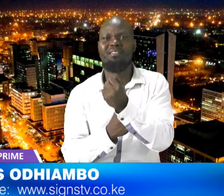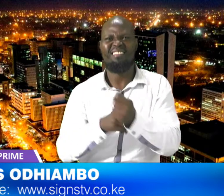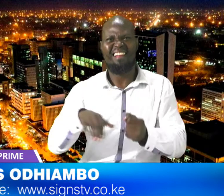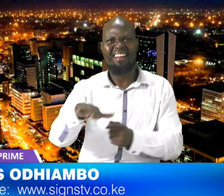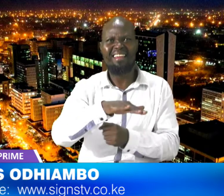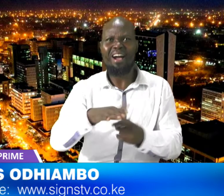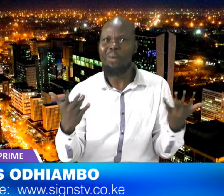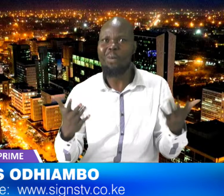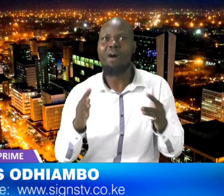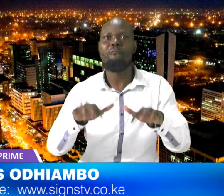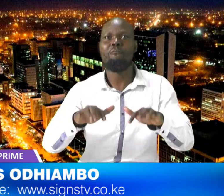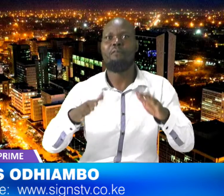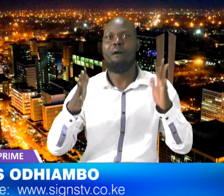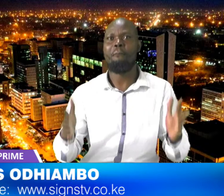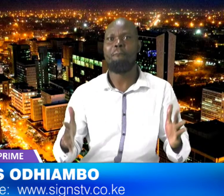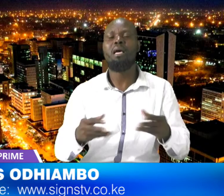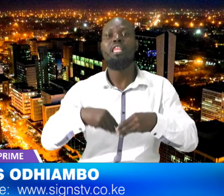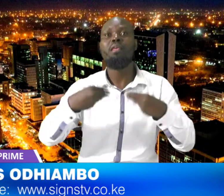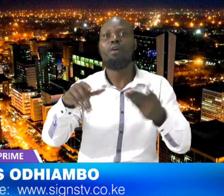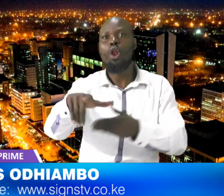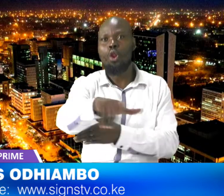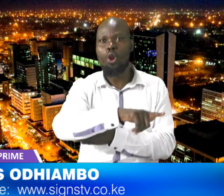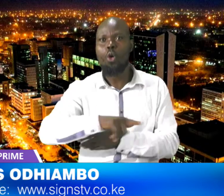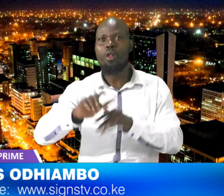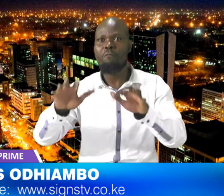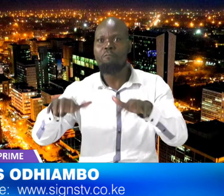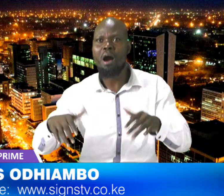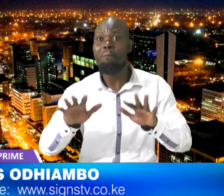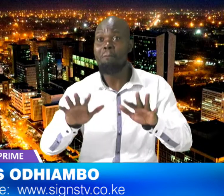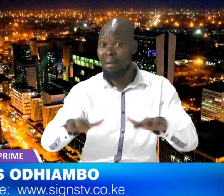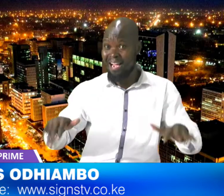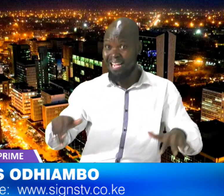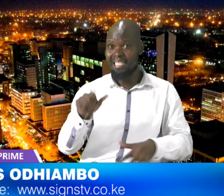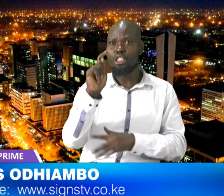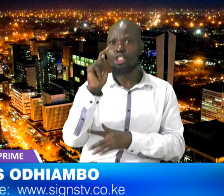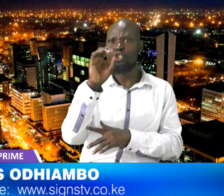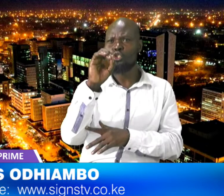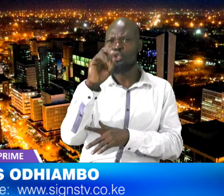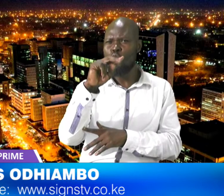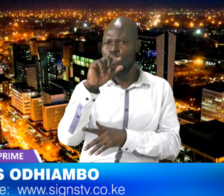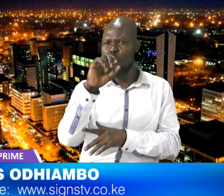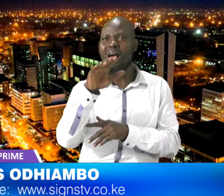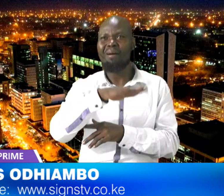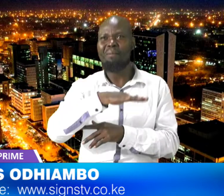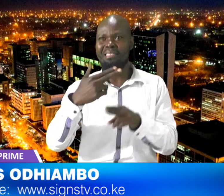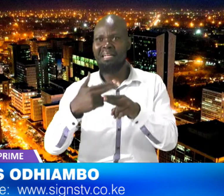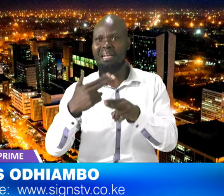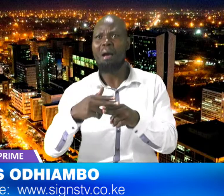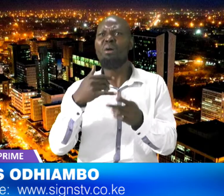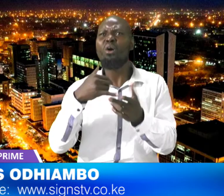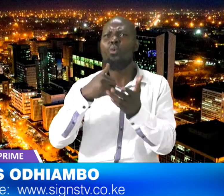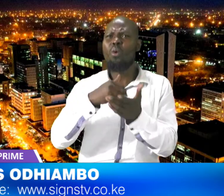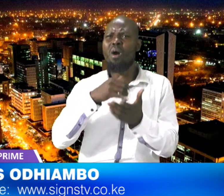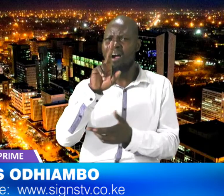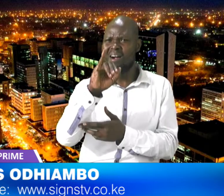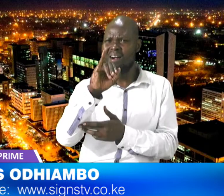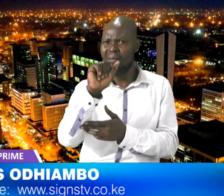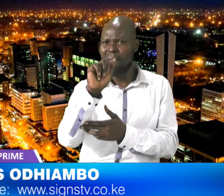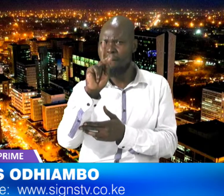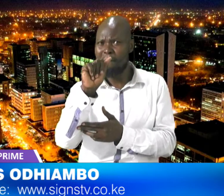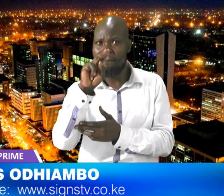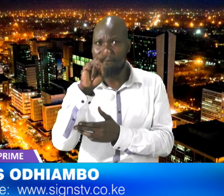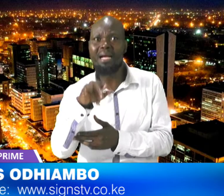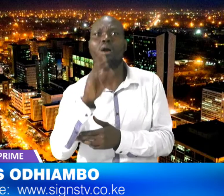supporting horticulture farming expansion for local farmers. The market, Togonye